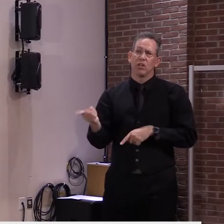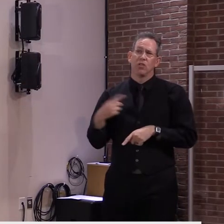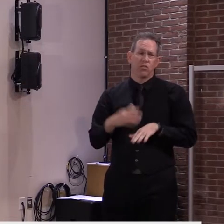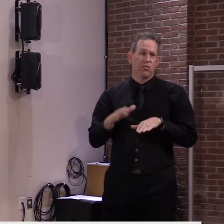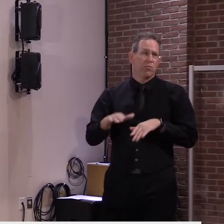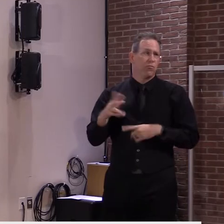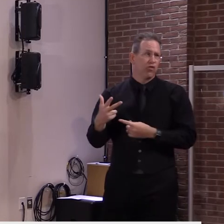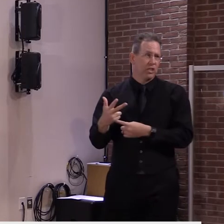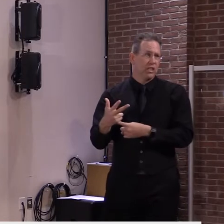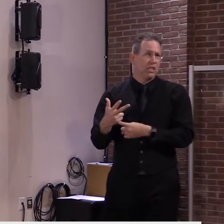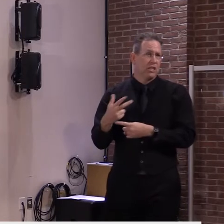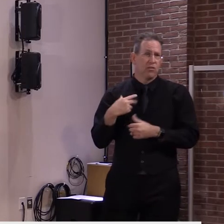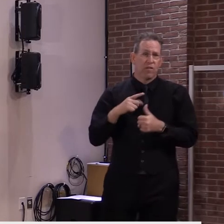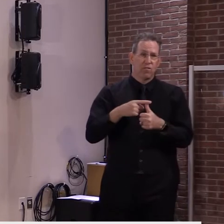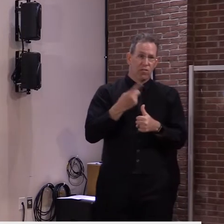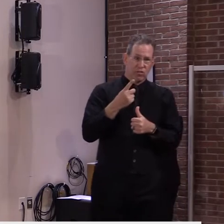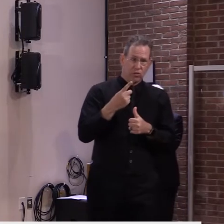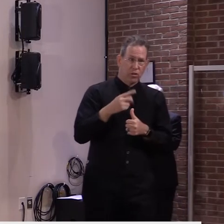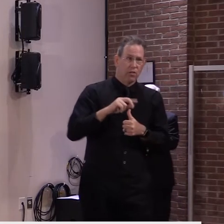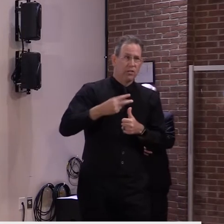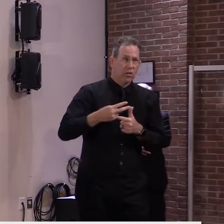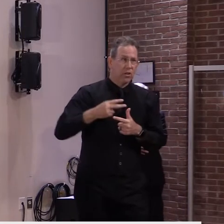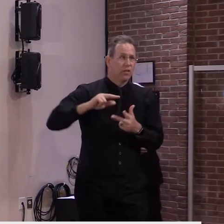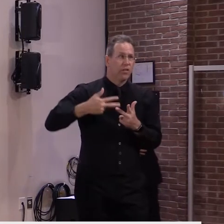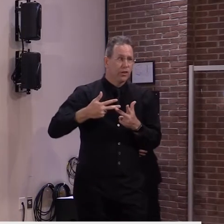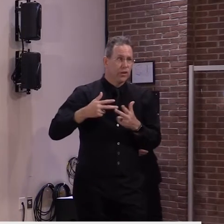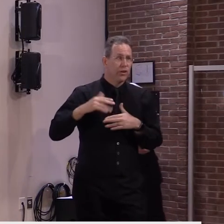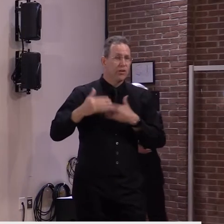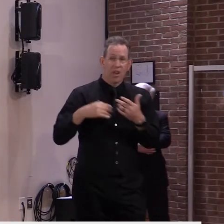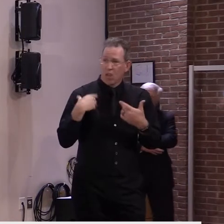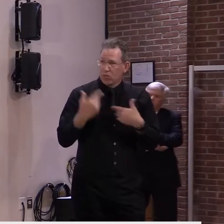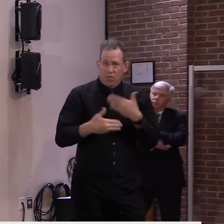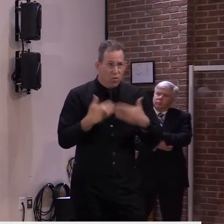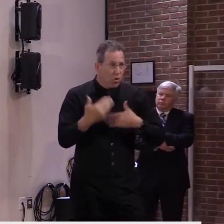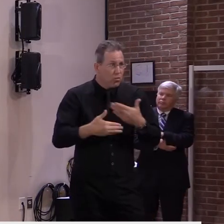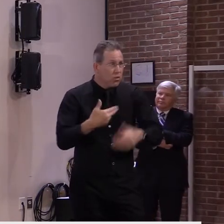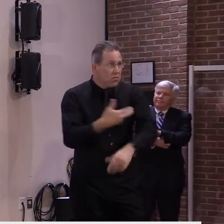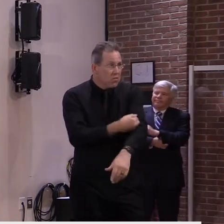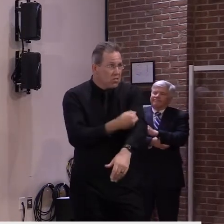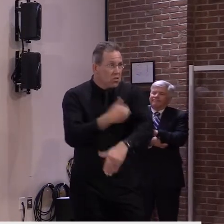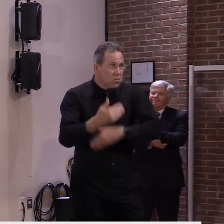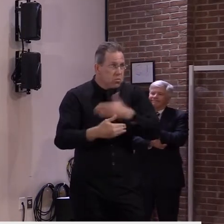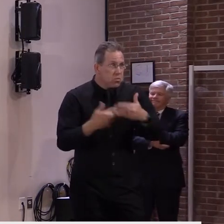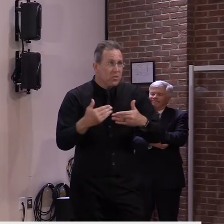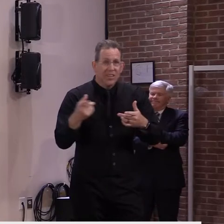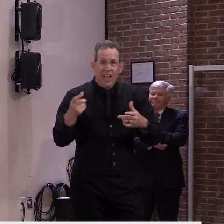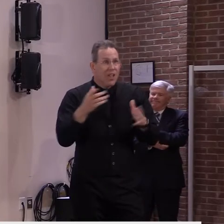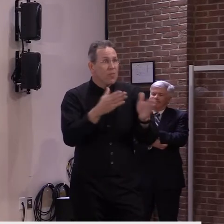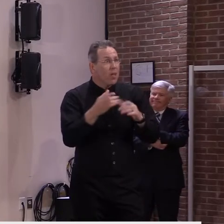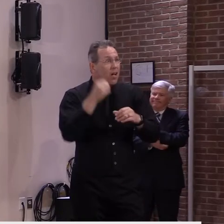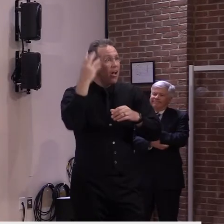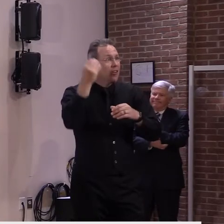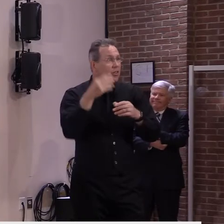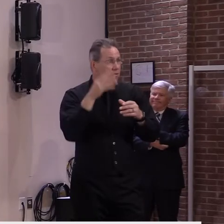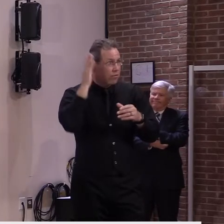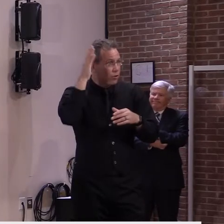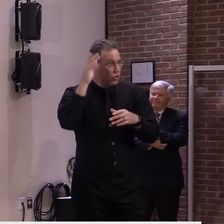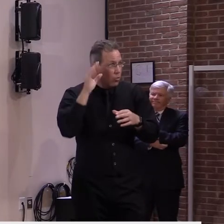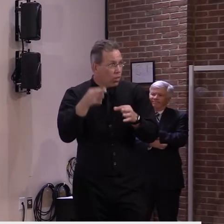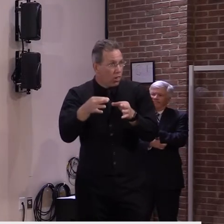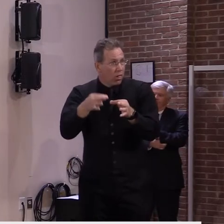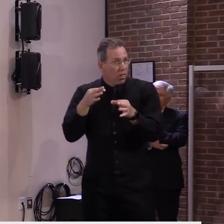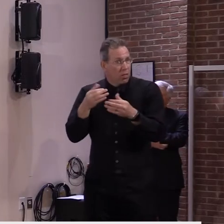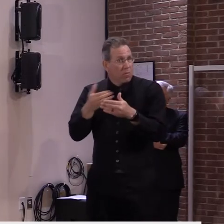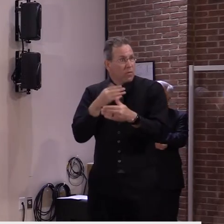this current pace continues, will you be moving to the final step ahead of that? Yeah, July 4th date? It